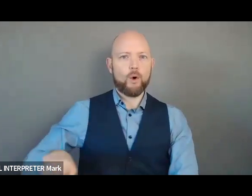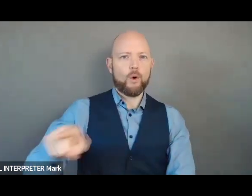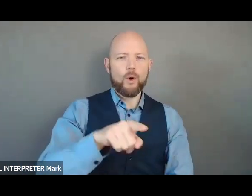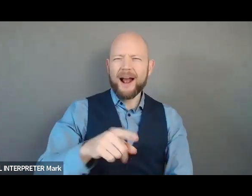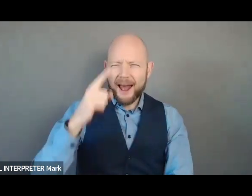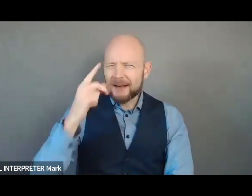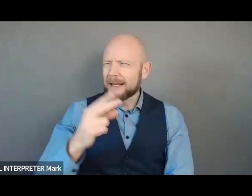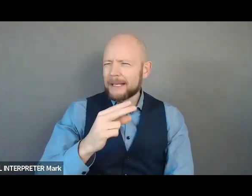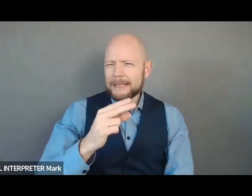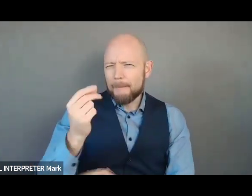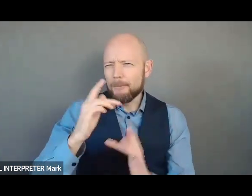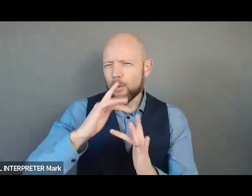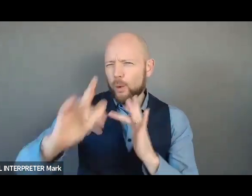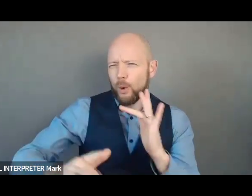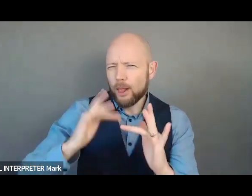there is an alternate